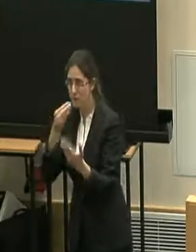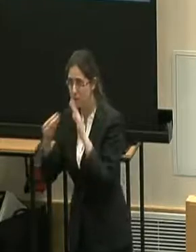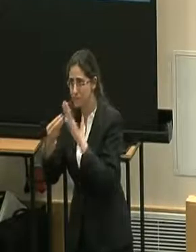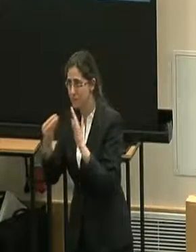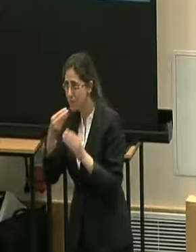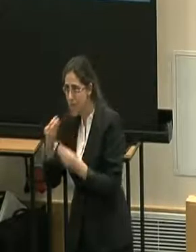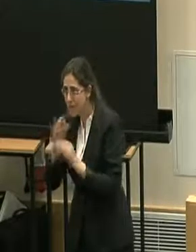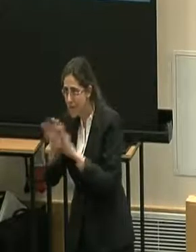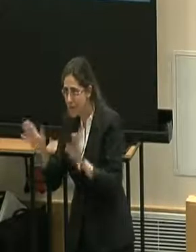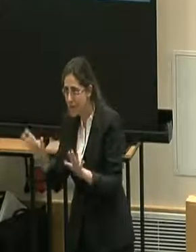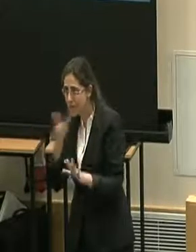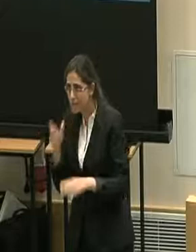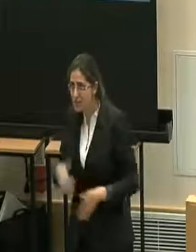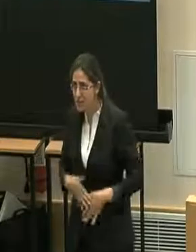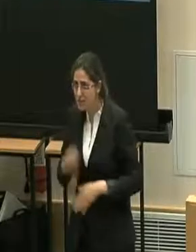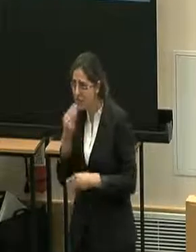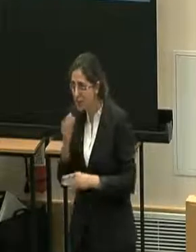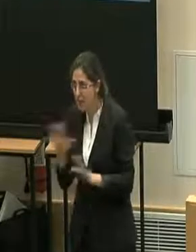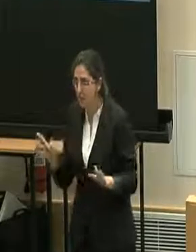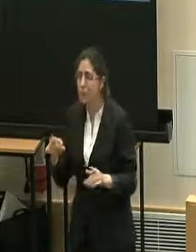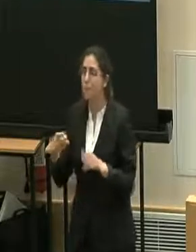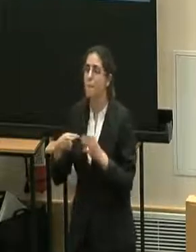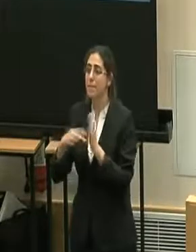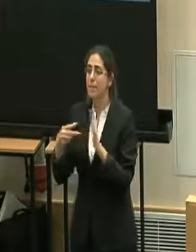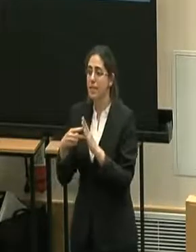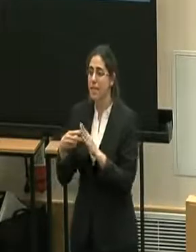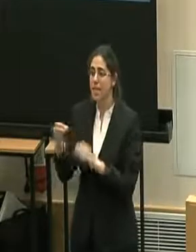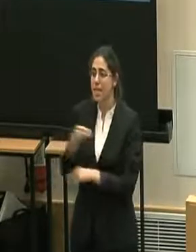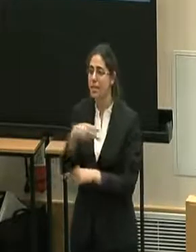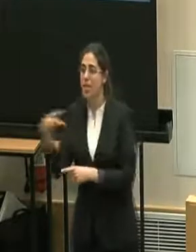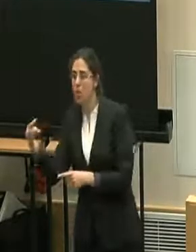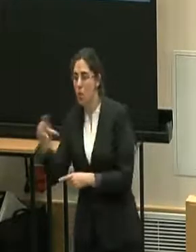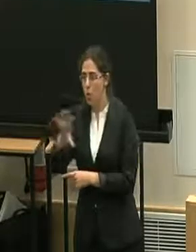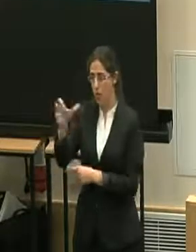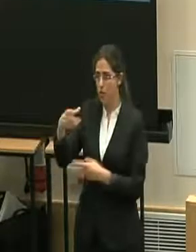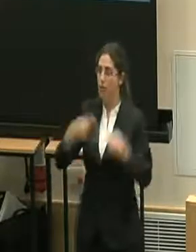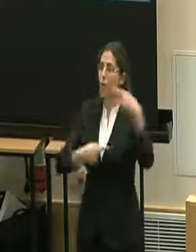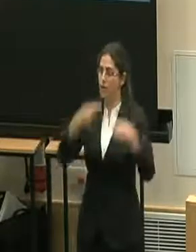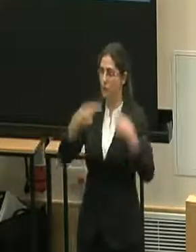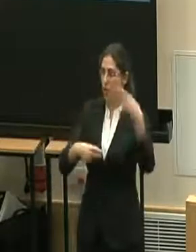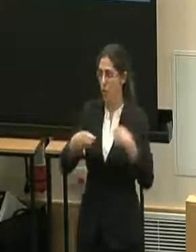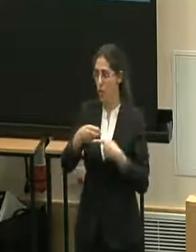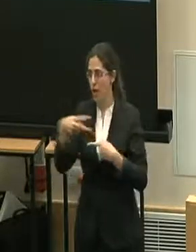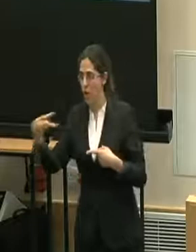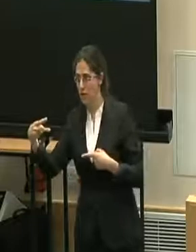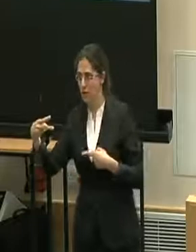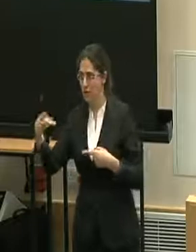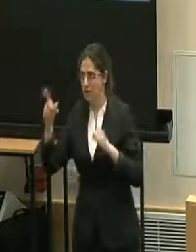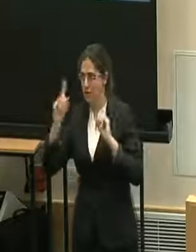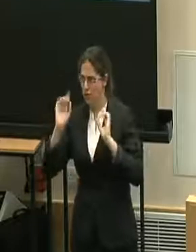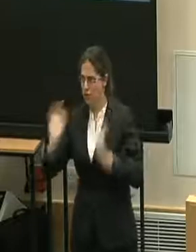that means it's an equal country. That means political equality has been